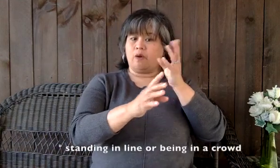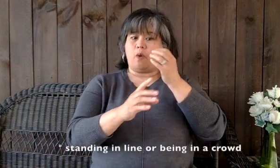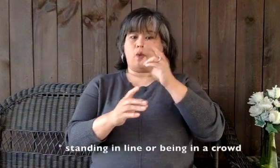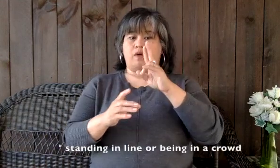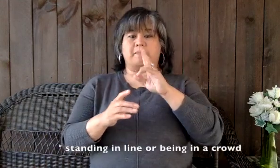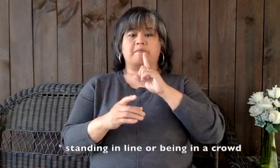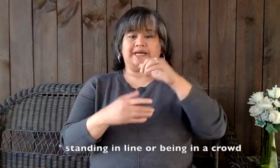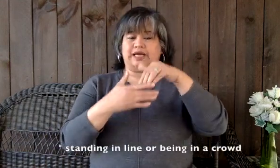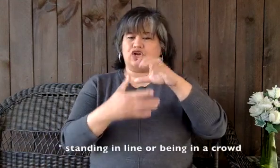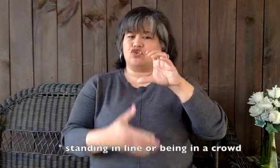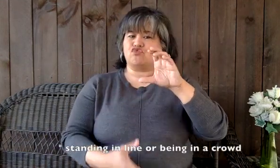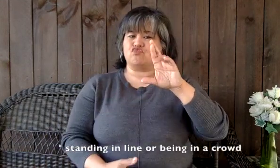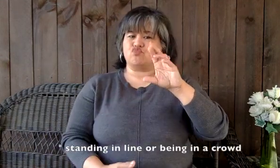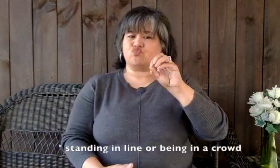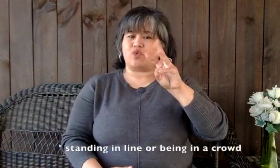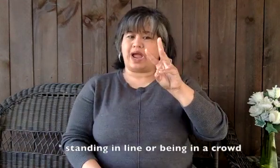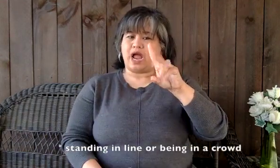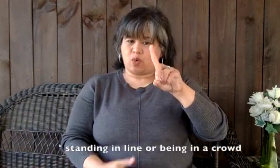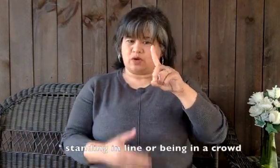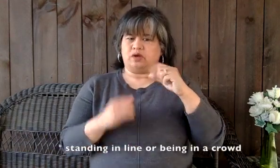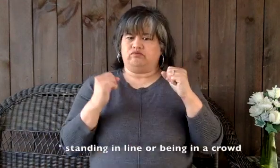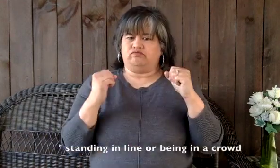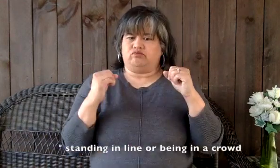standing in line or being in a crowd,